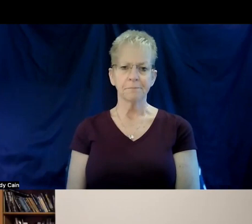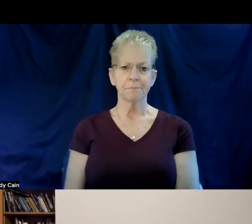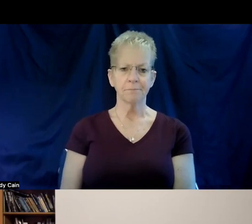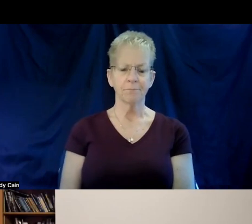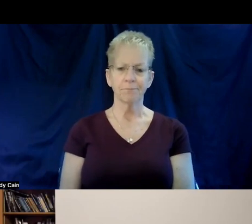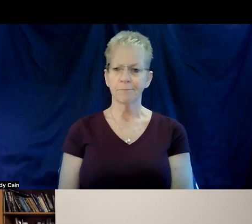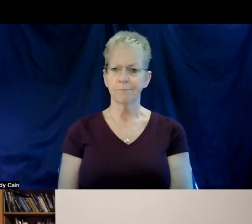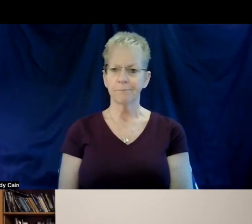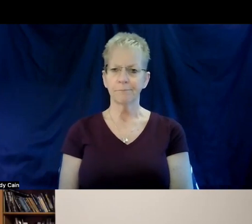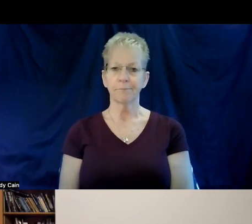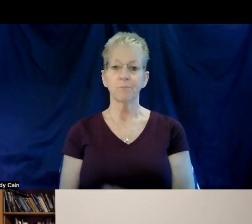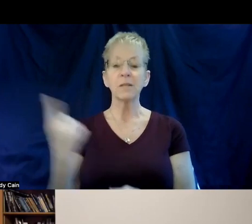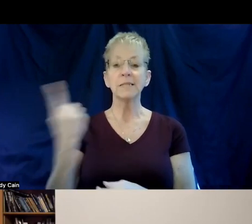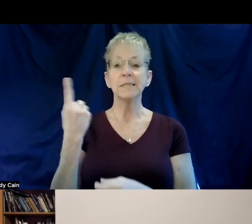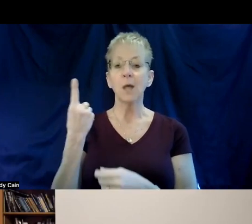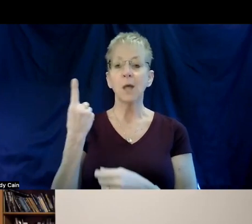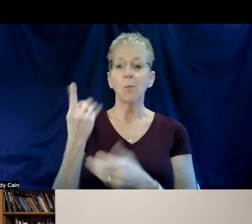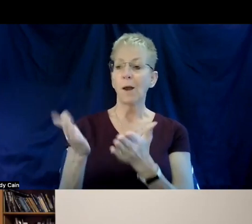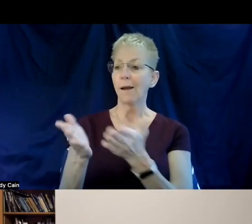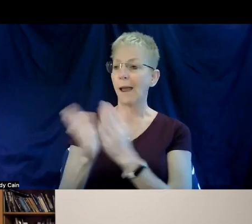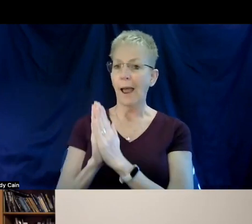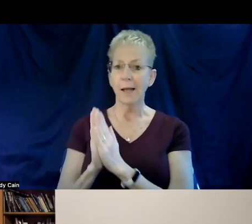So somebody asks,